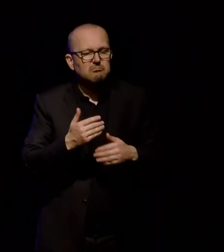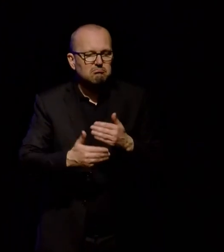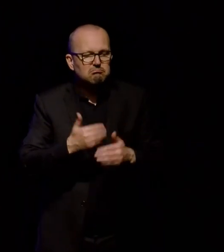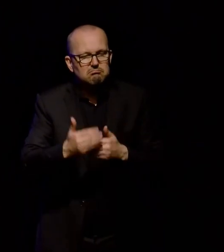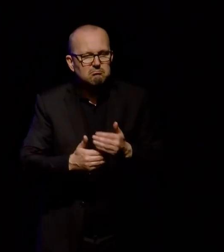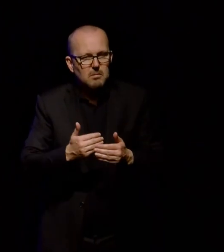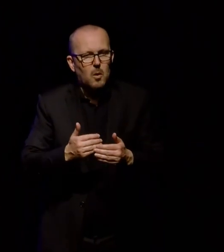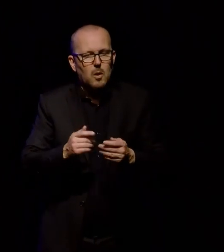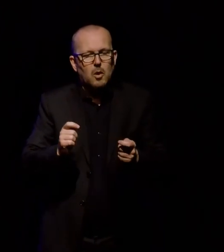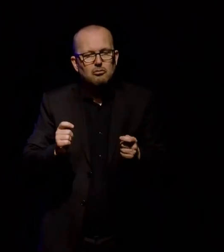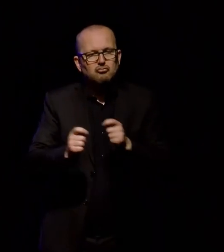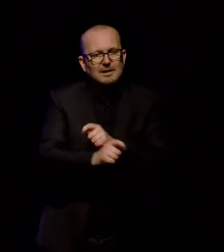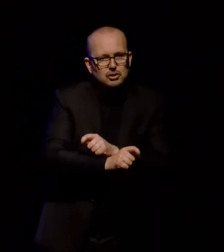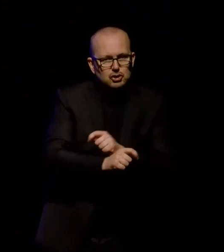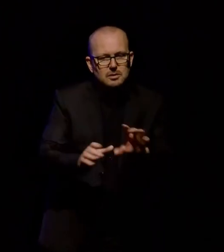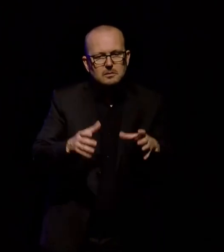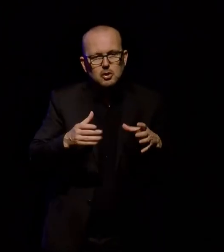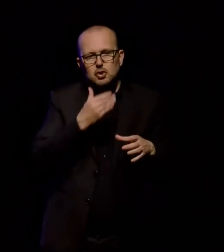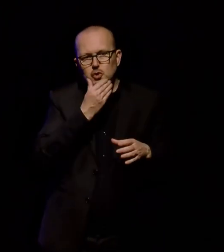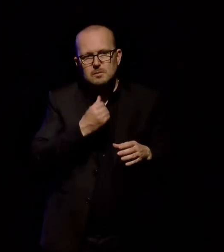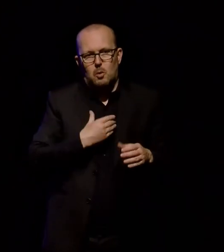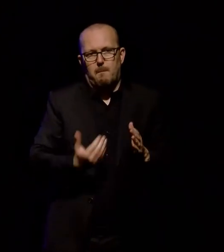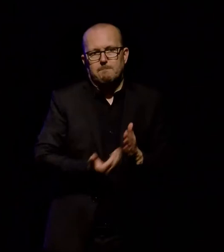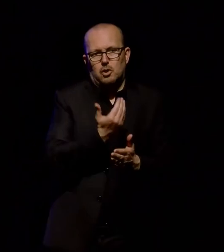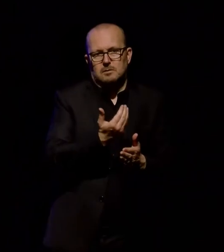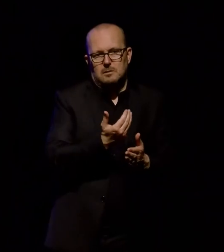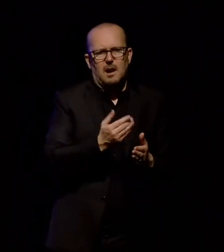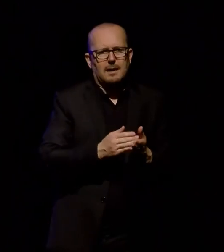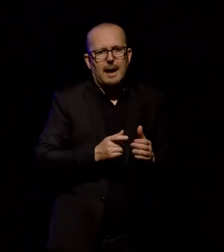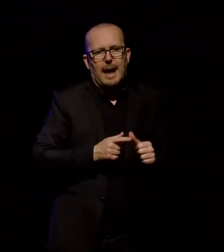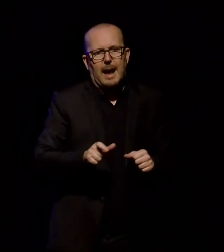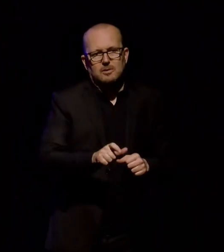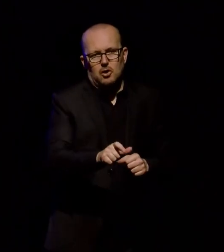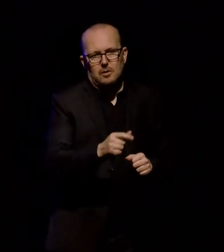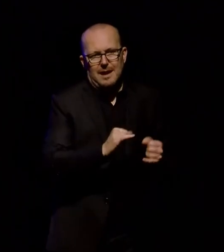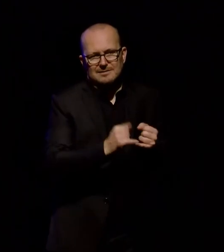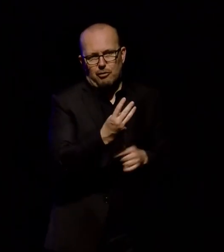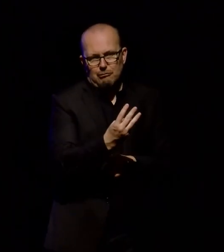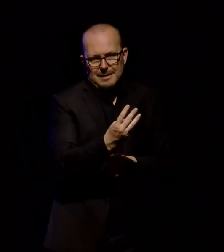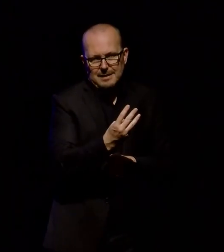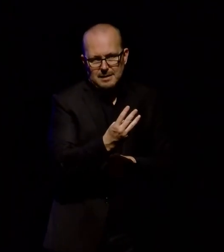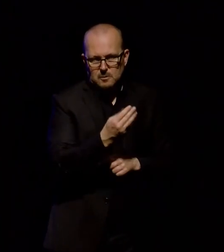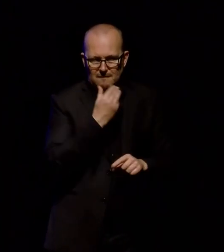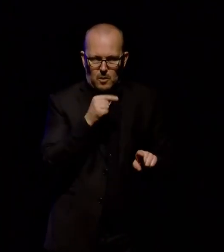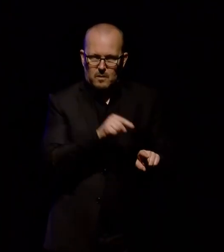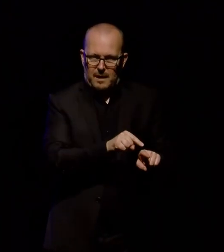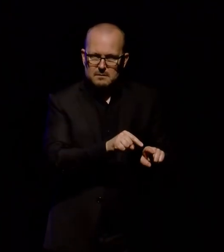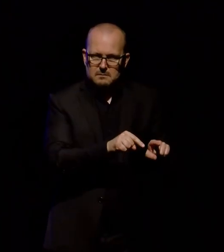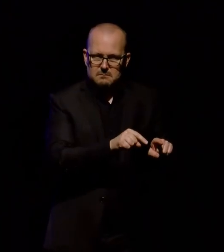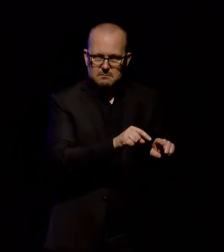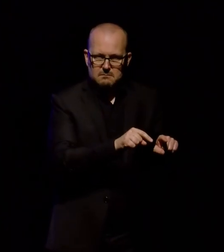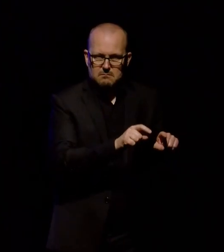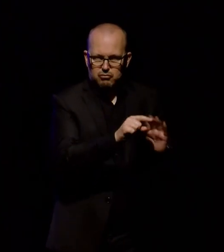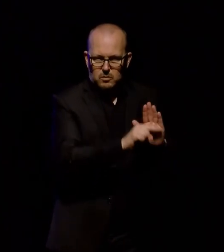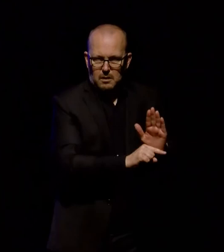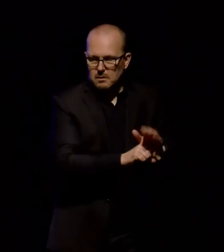storage using more modernized protocols such as S3, so Amazon S3. We will gradually, we'll also leverage this storage